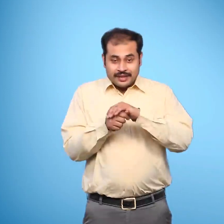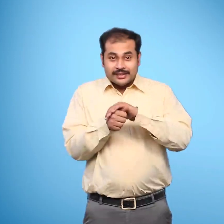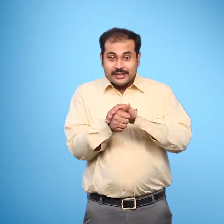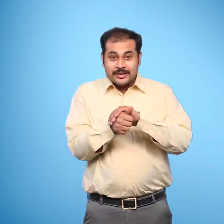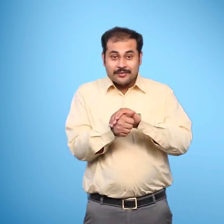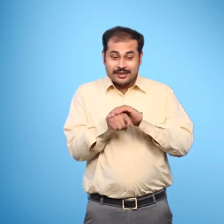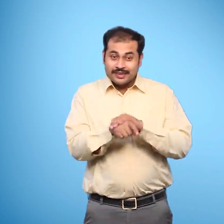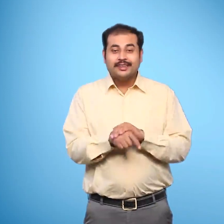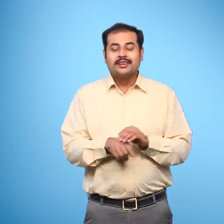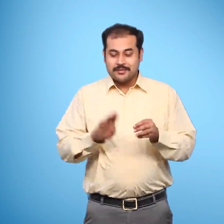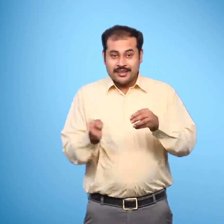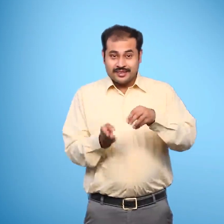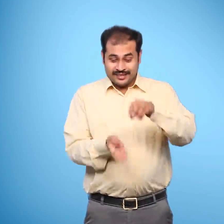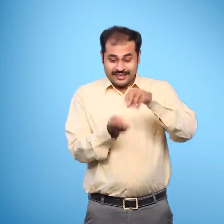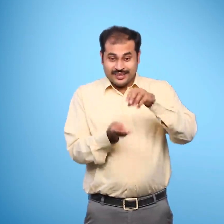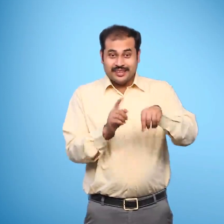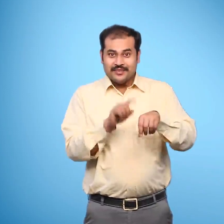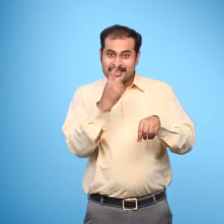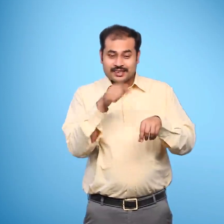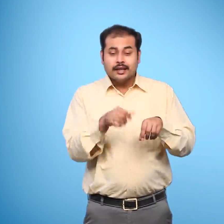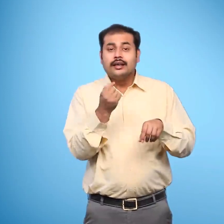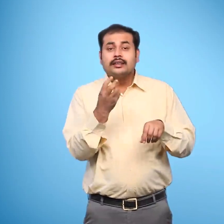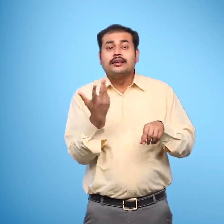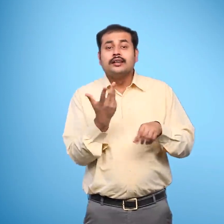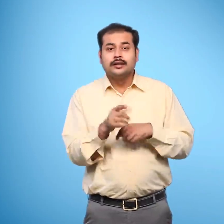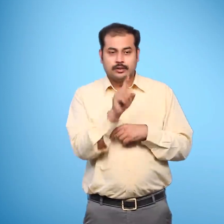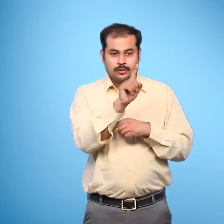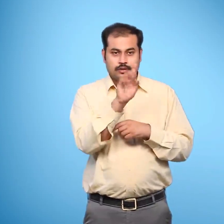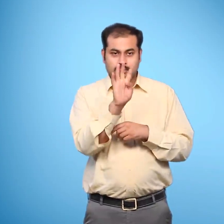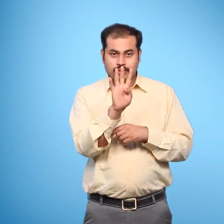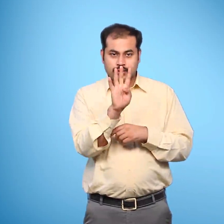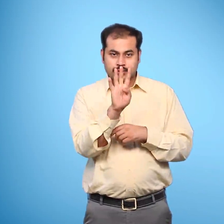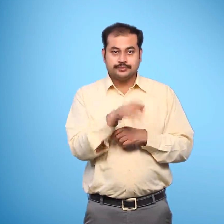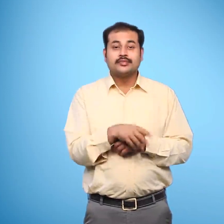Tortoise tosses the ball 14 times in first turn and 7 times in second turn.